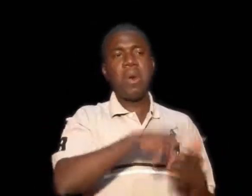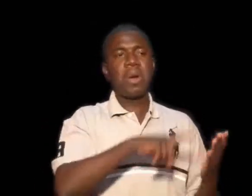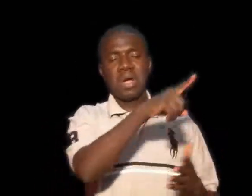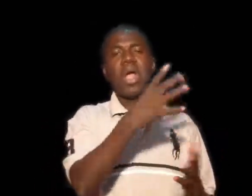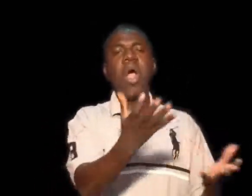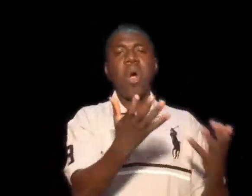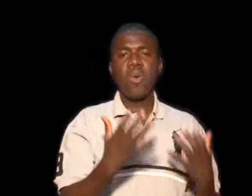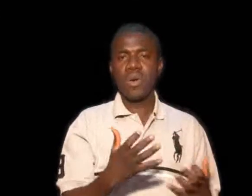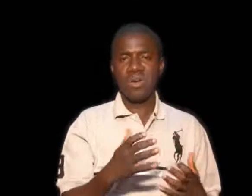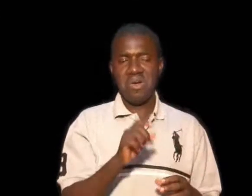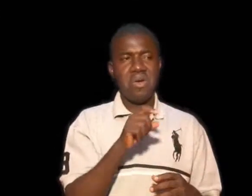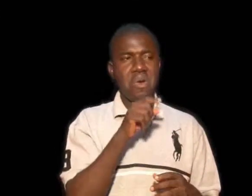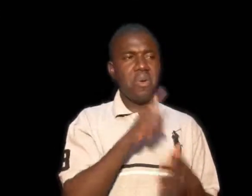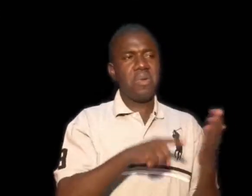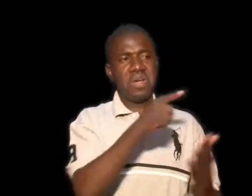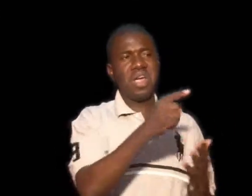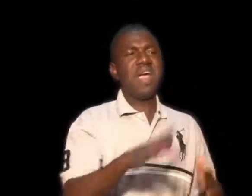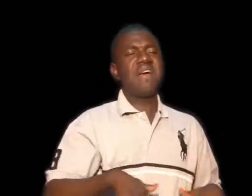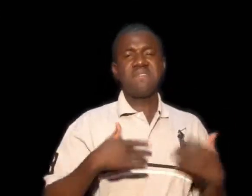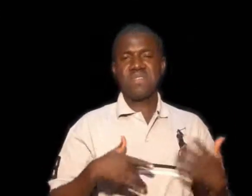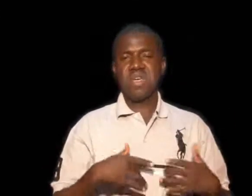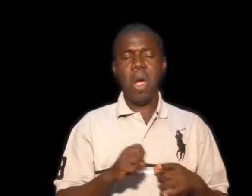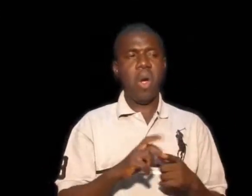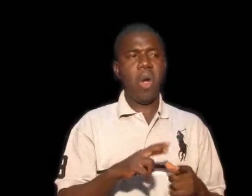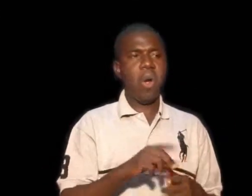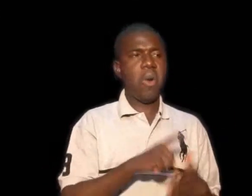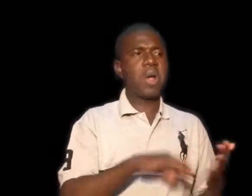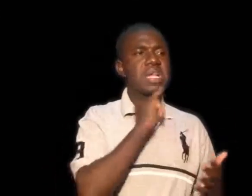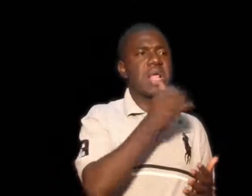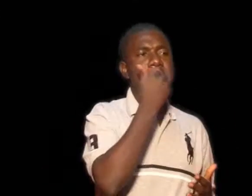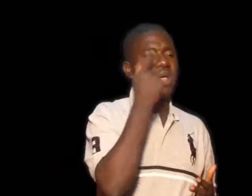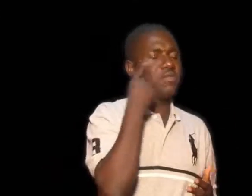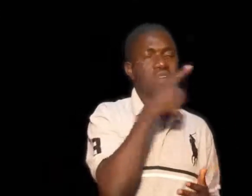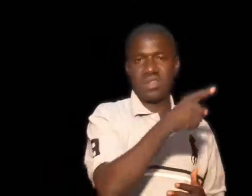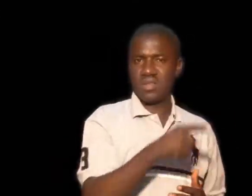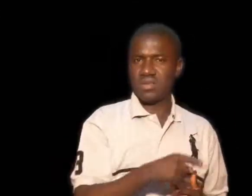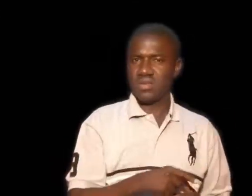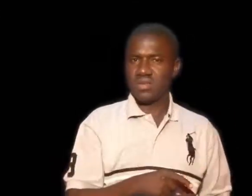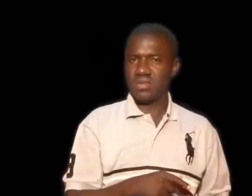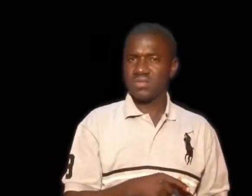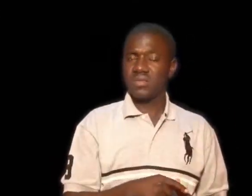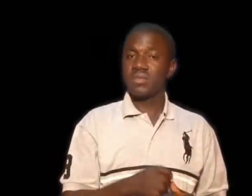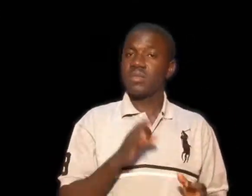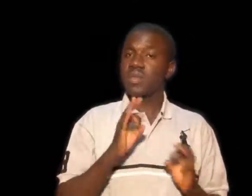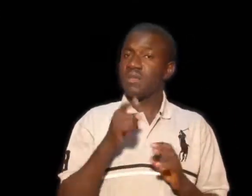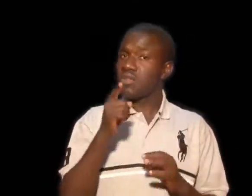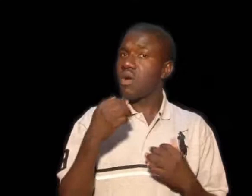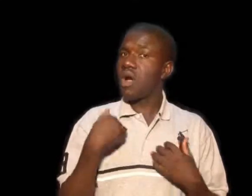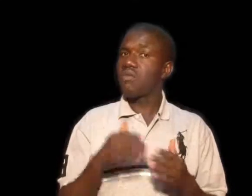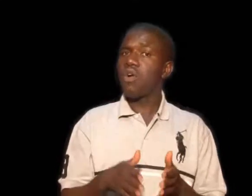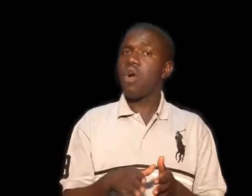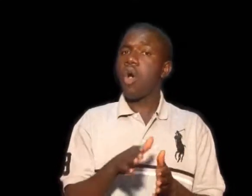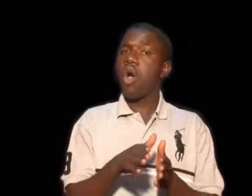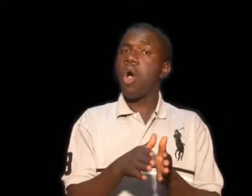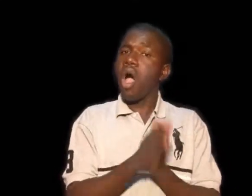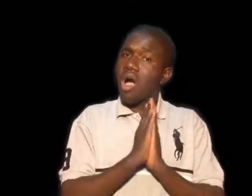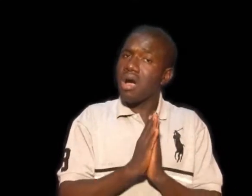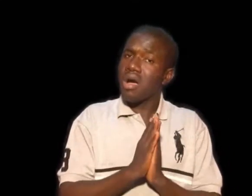know what someone wants, what he or she feels, or what is best for him or her. If you